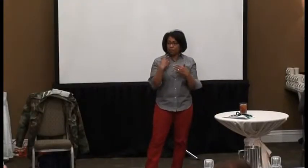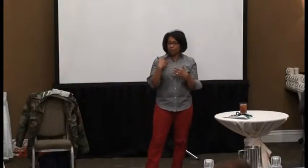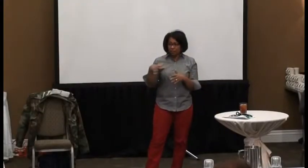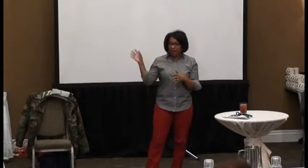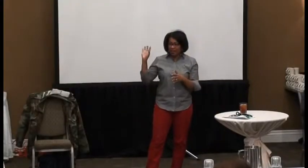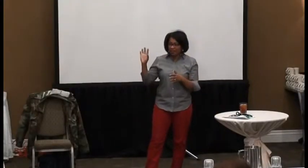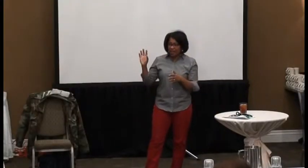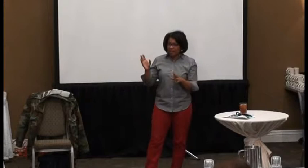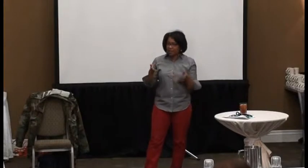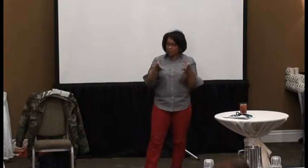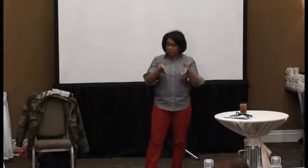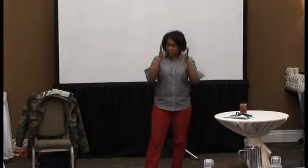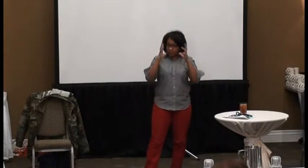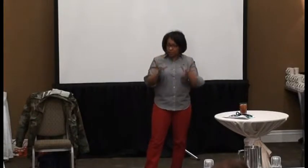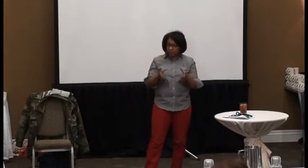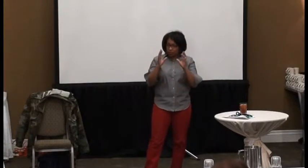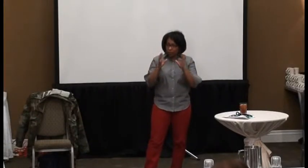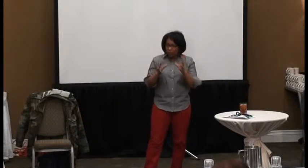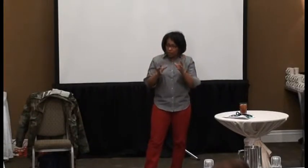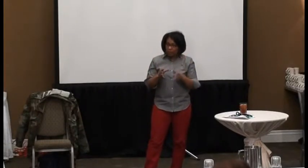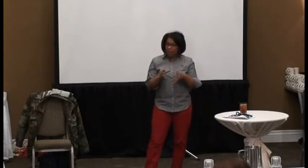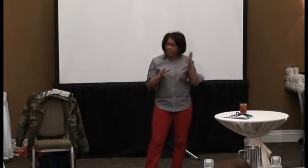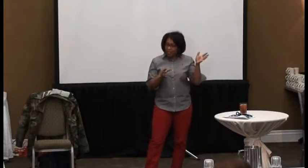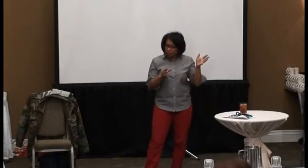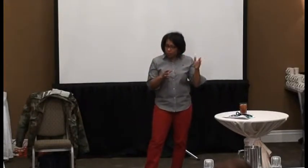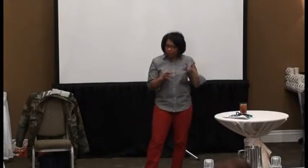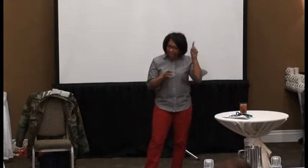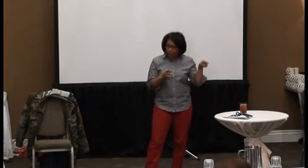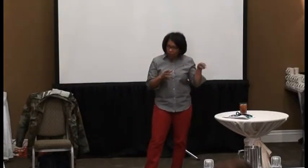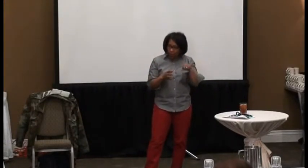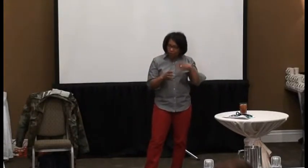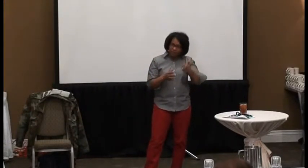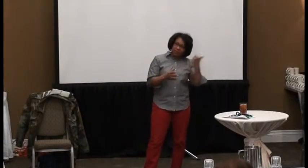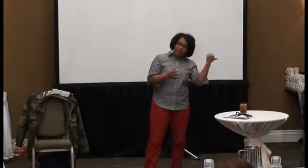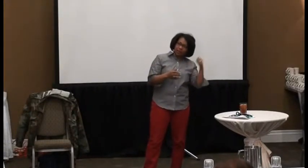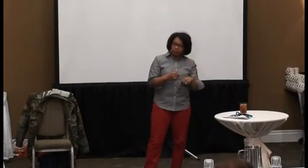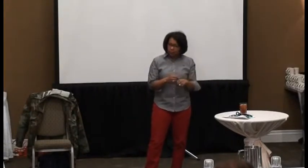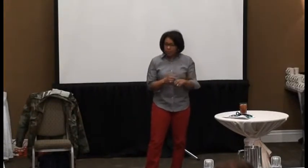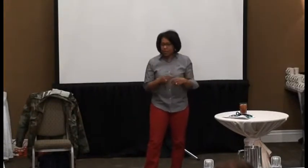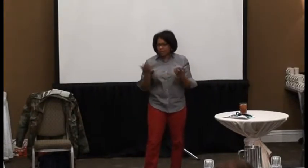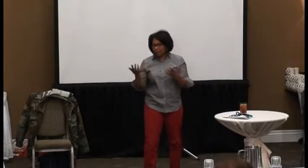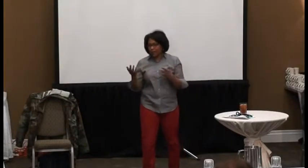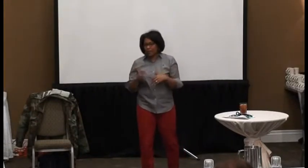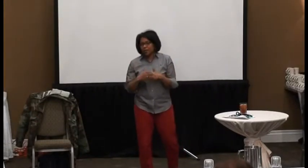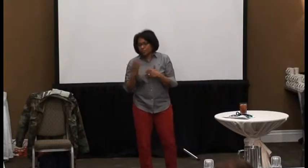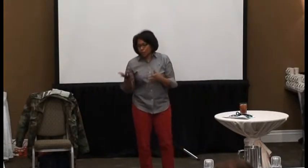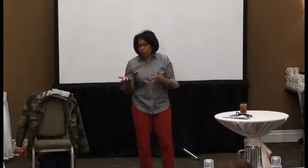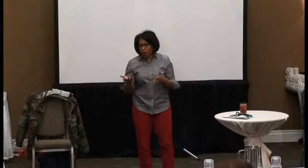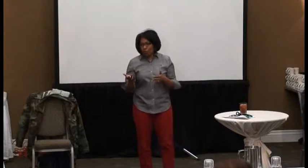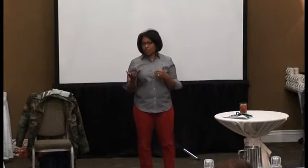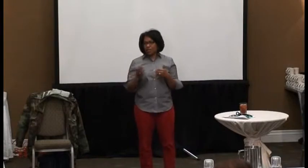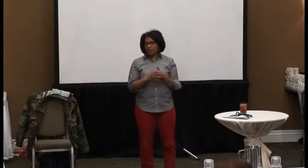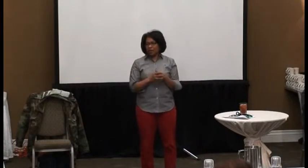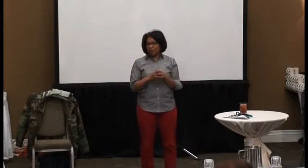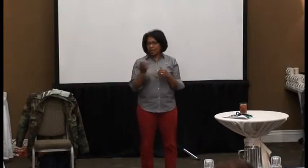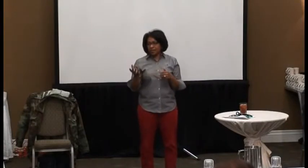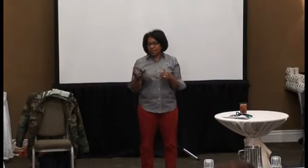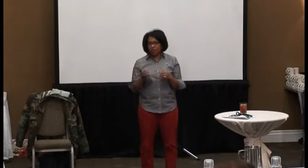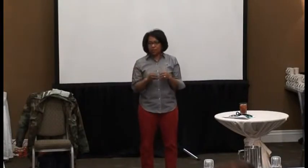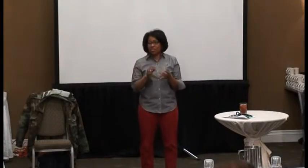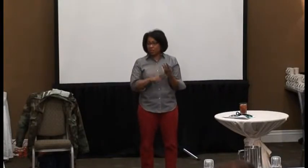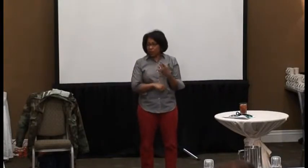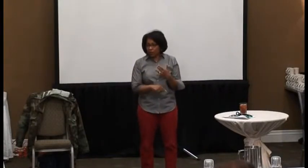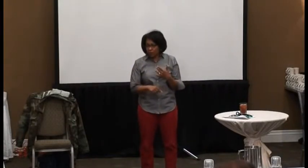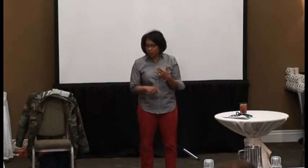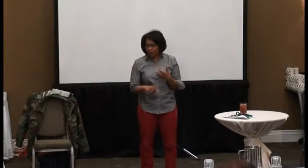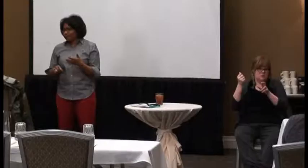did is they removed the right hand side of the Celexa molecule and made Lexapro L, left side, citalopram. So the goal was to get a medicine